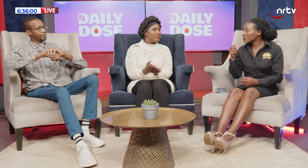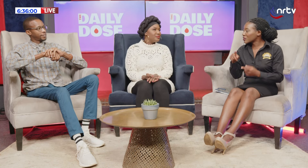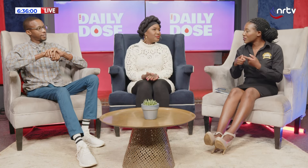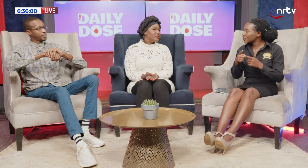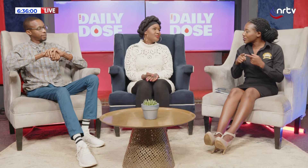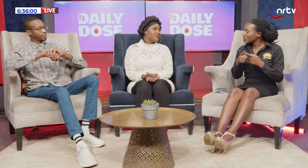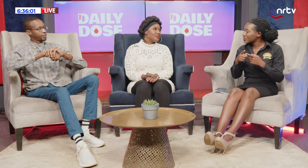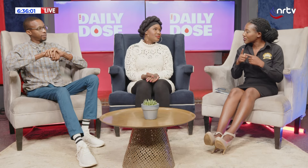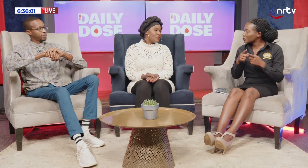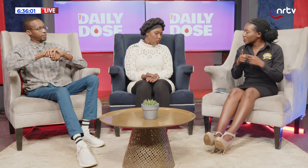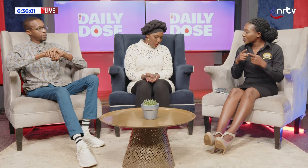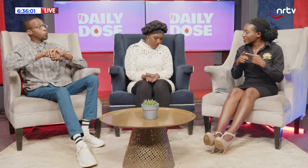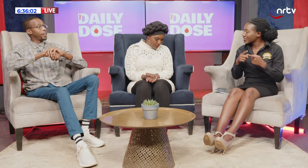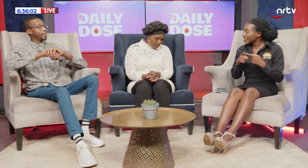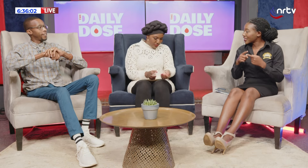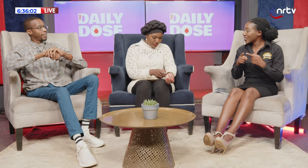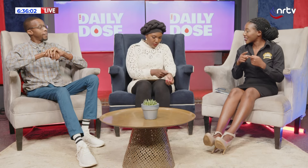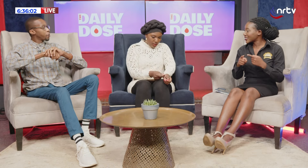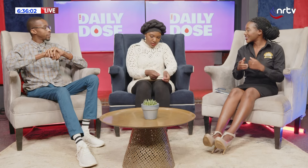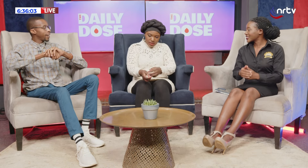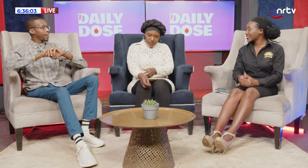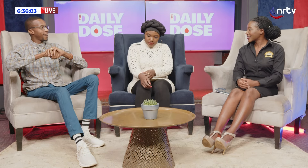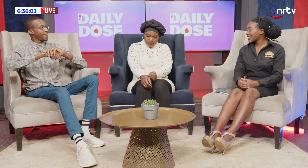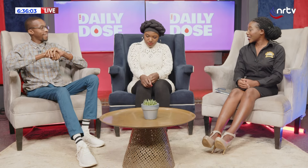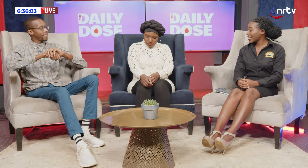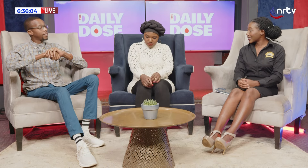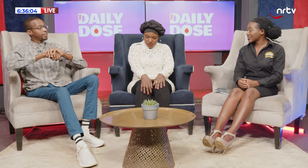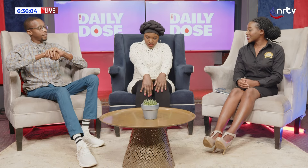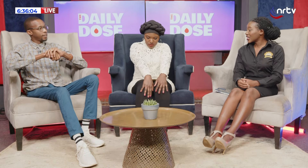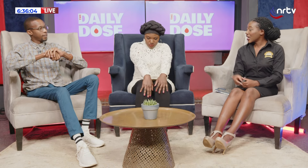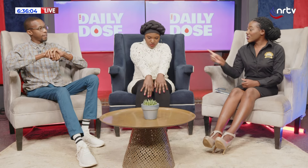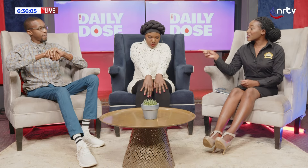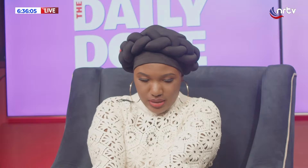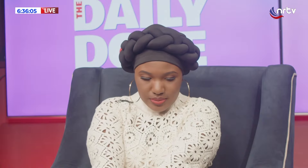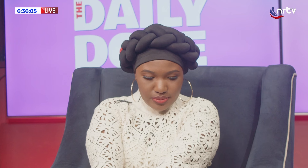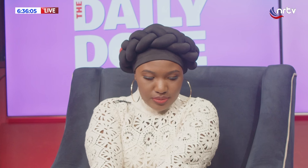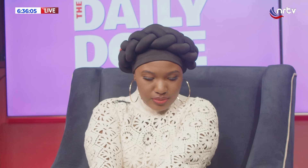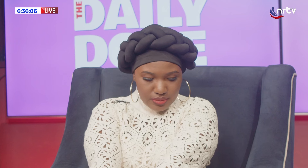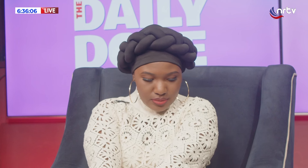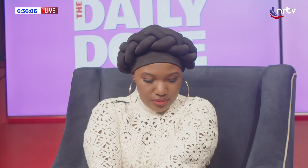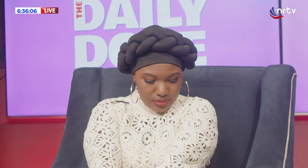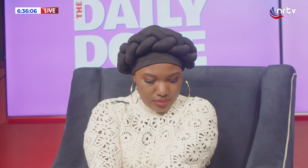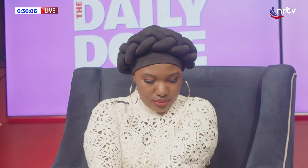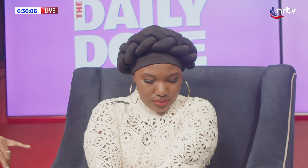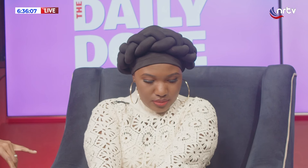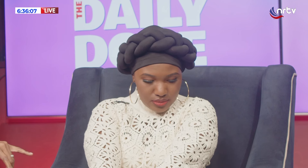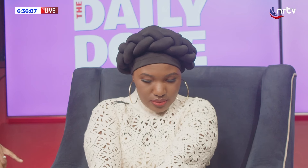You don't see? Doili. Mm-hmm. Yes. Kroshke. Yes. Mm-hmm. And this is a lot of work. Yo, I made this for her birthday last